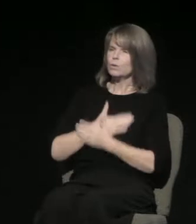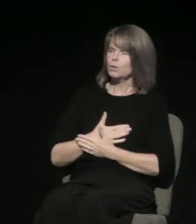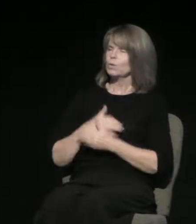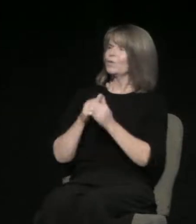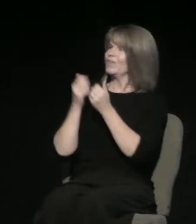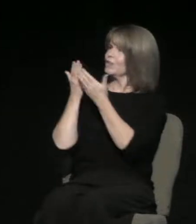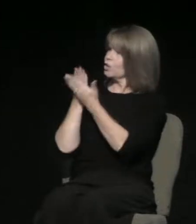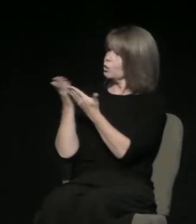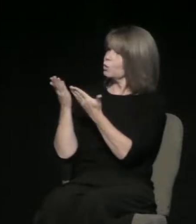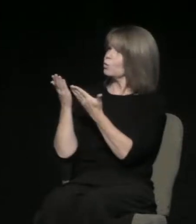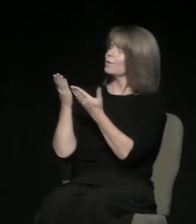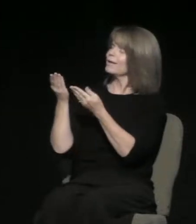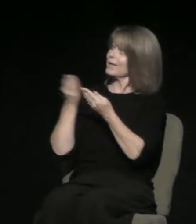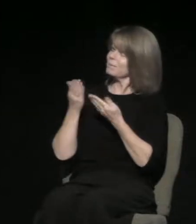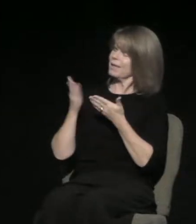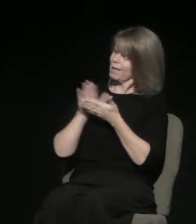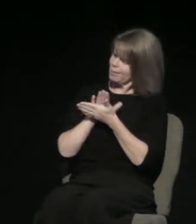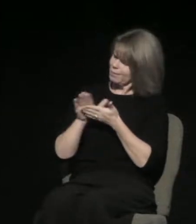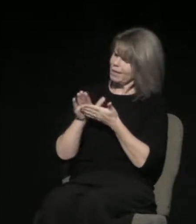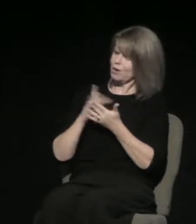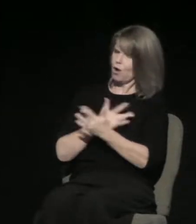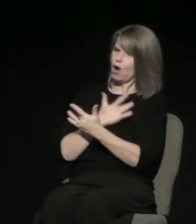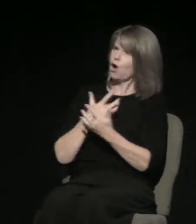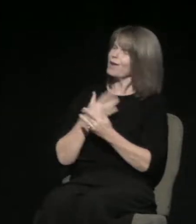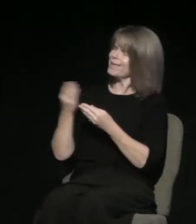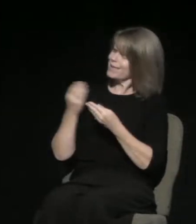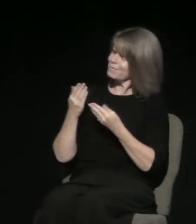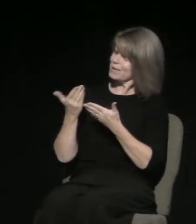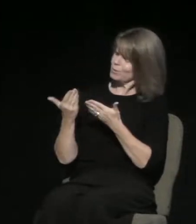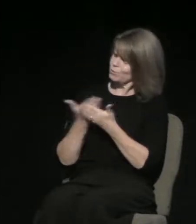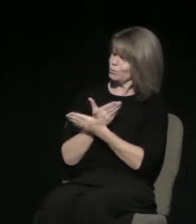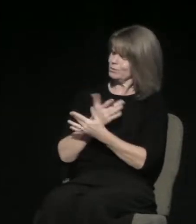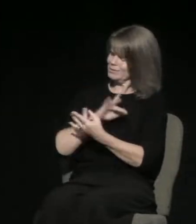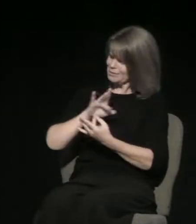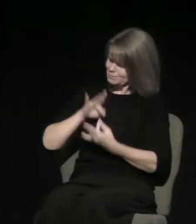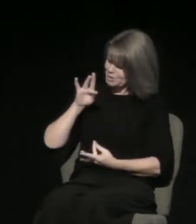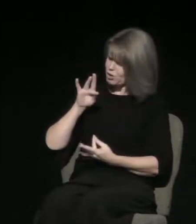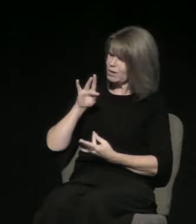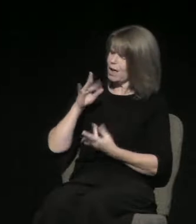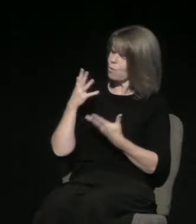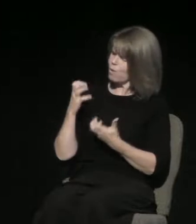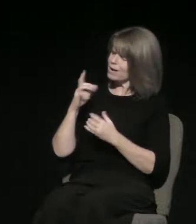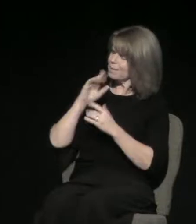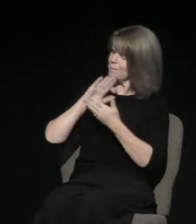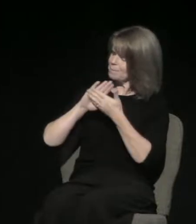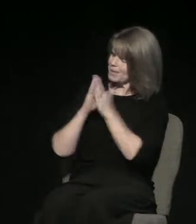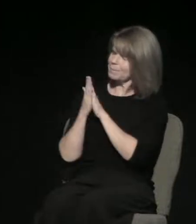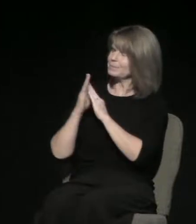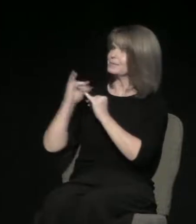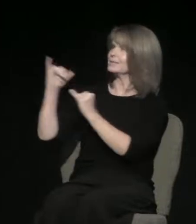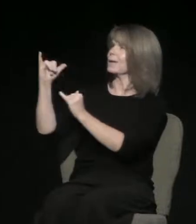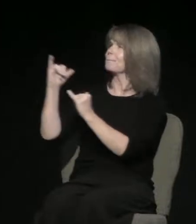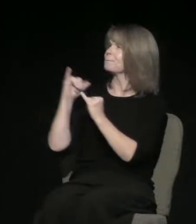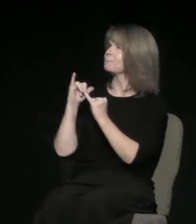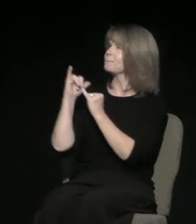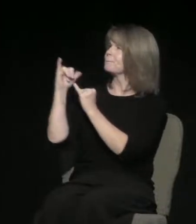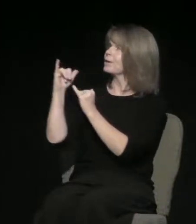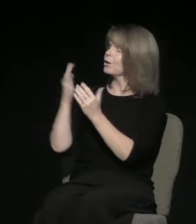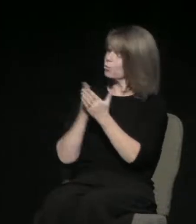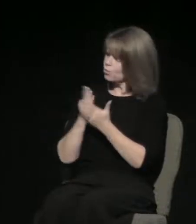clean Heart oh God And renew a Right spirit Within me Help me to Seek the Mind of Christ Which leads Me to Walk by The spirit